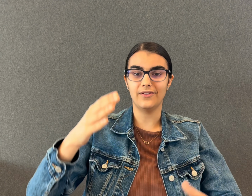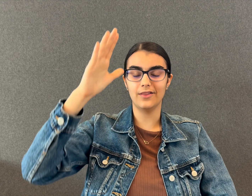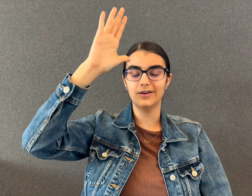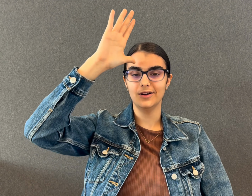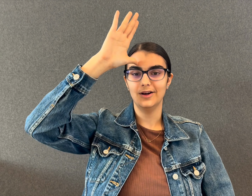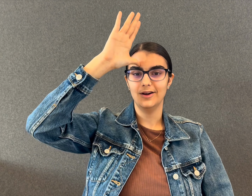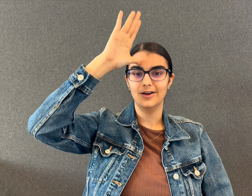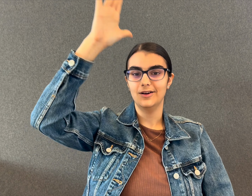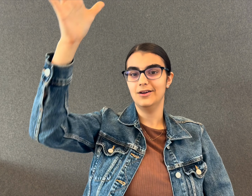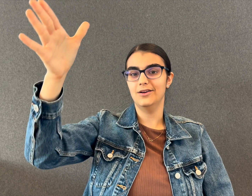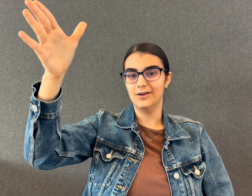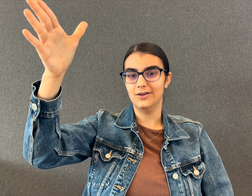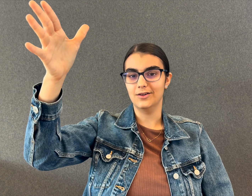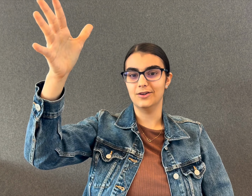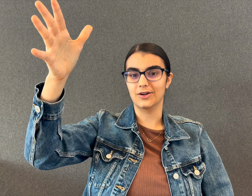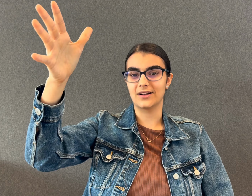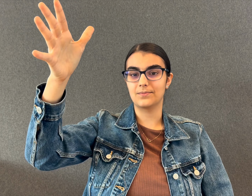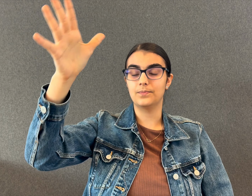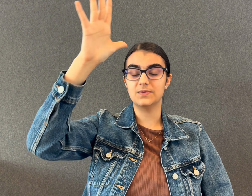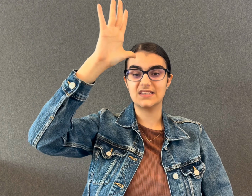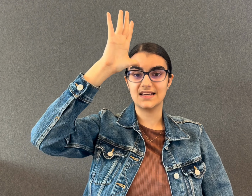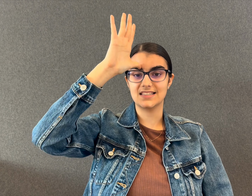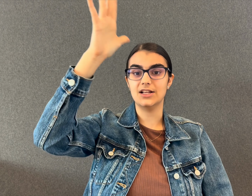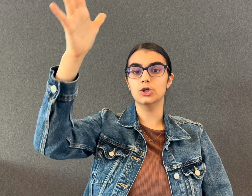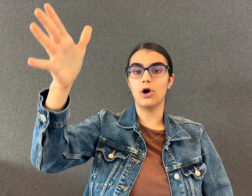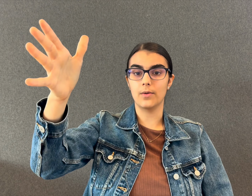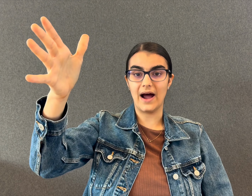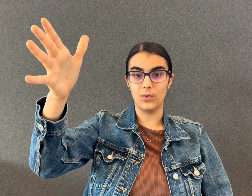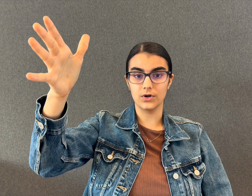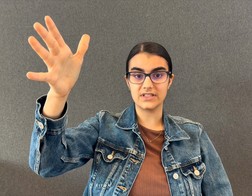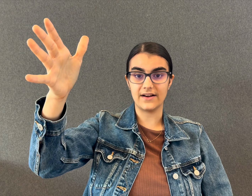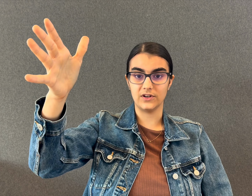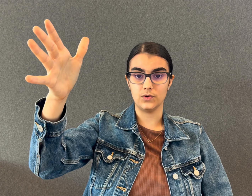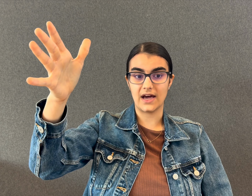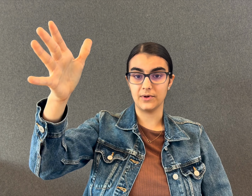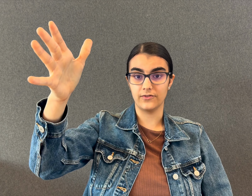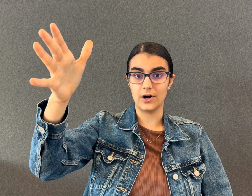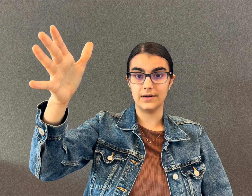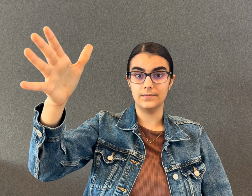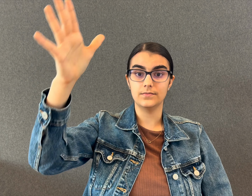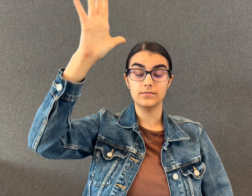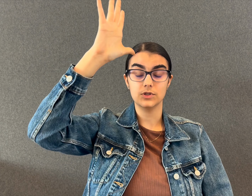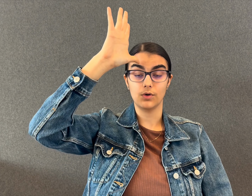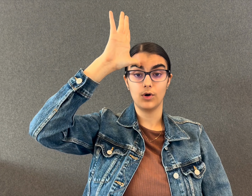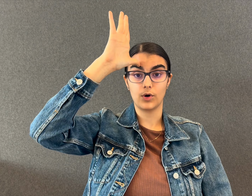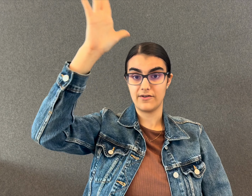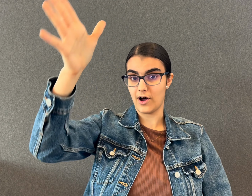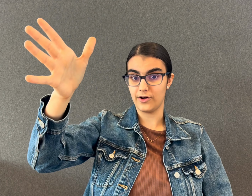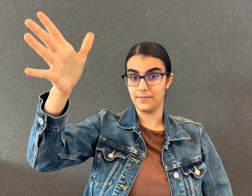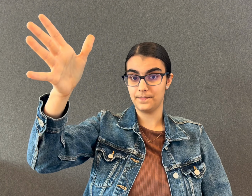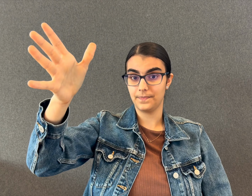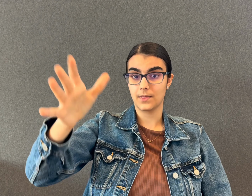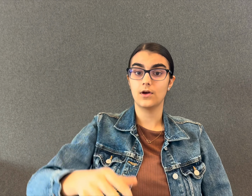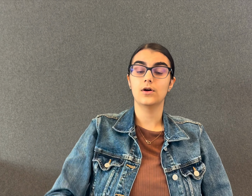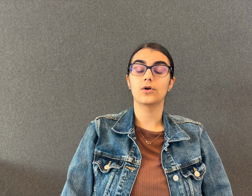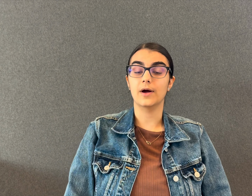grandfather, you're gonna extend your arm outwards after you tap your forehead. So grandfather.